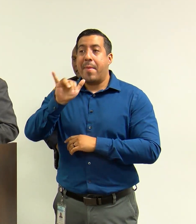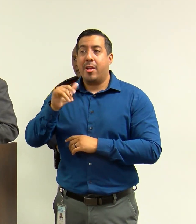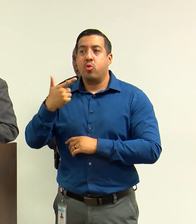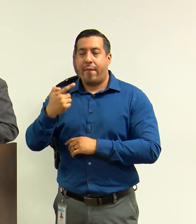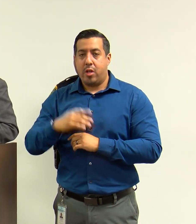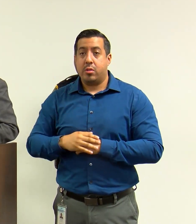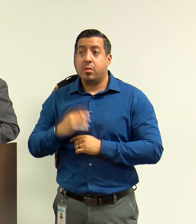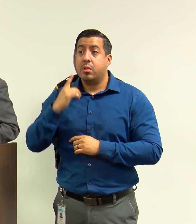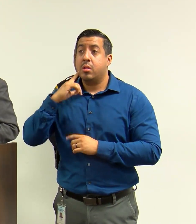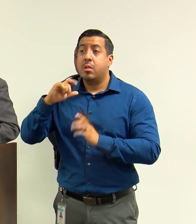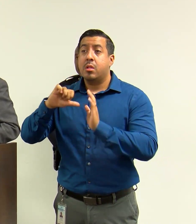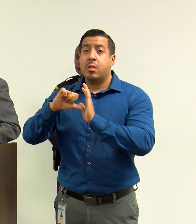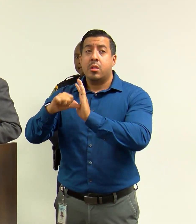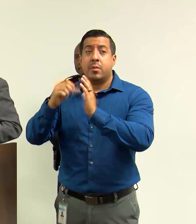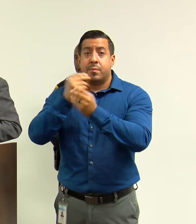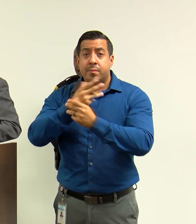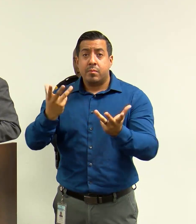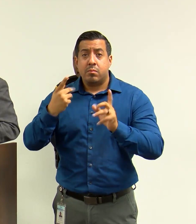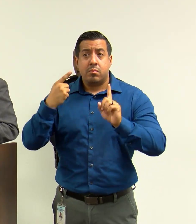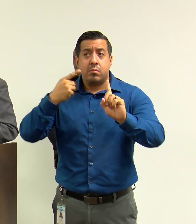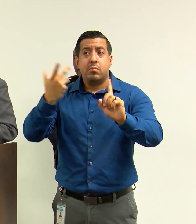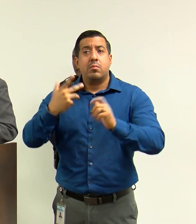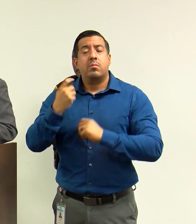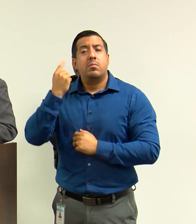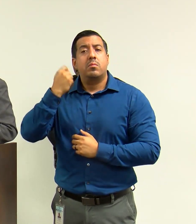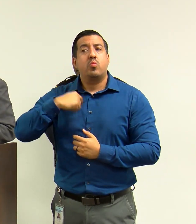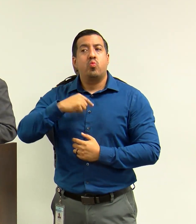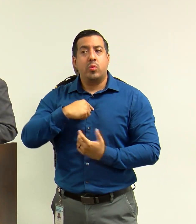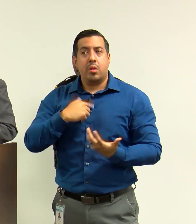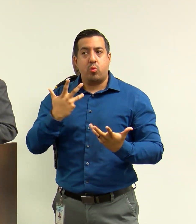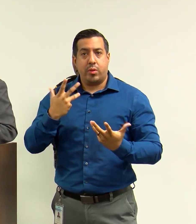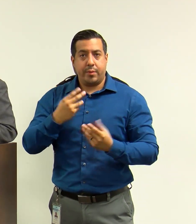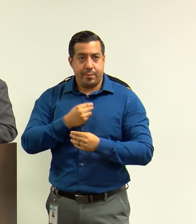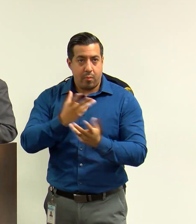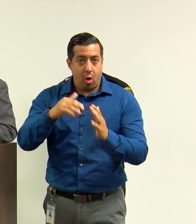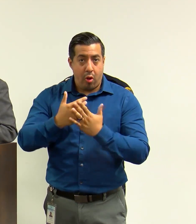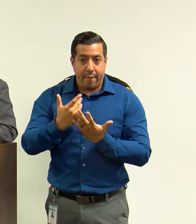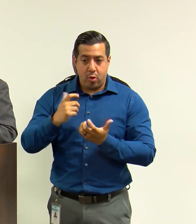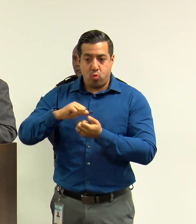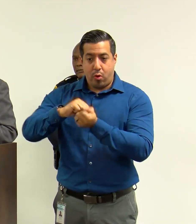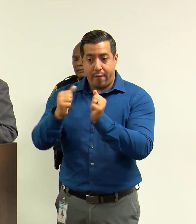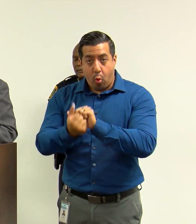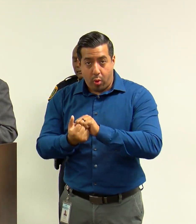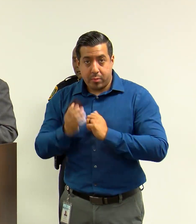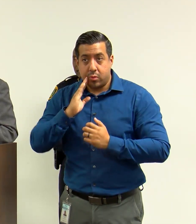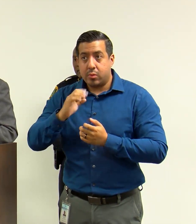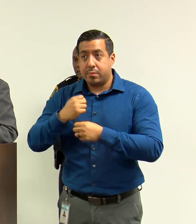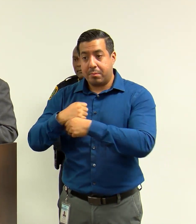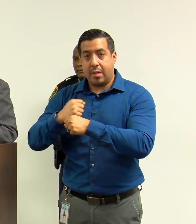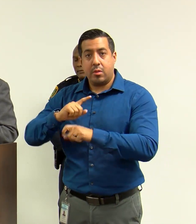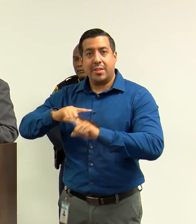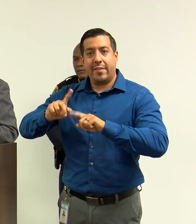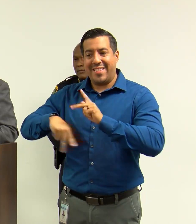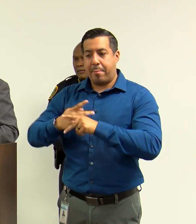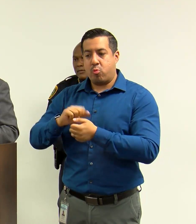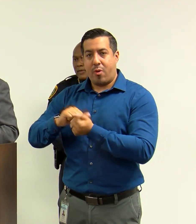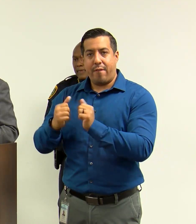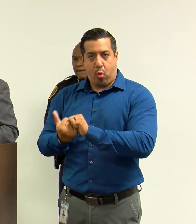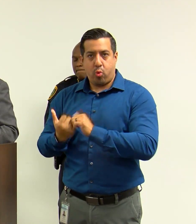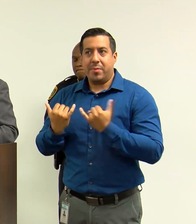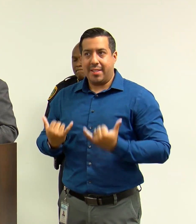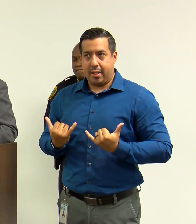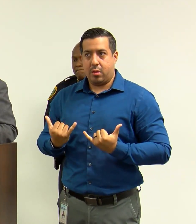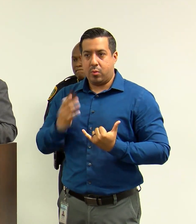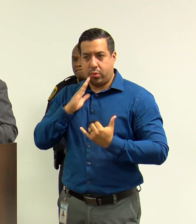point that I want to stress, we said that we would put forth these reforms, we would make these reforms and move forward,